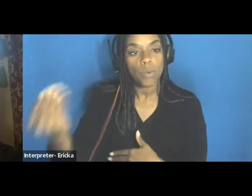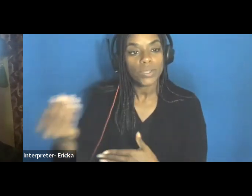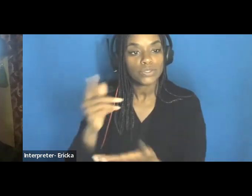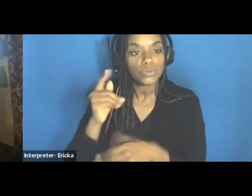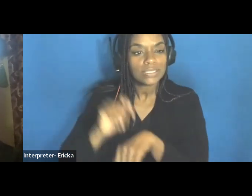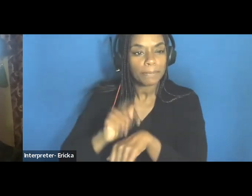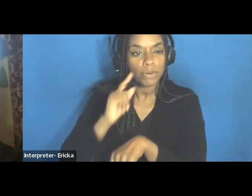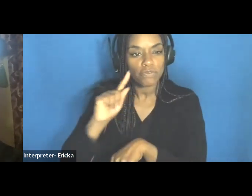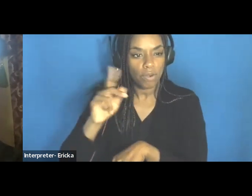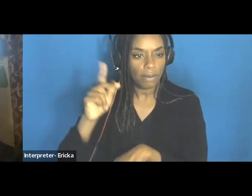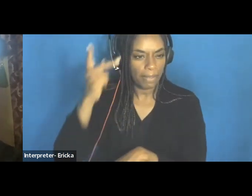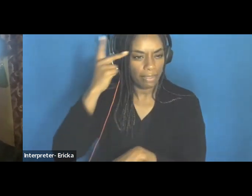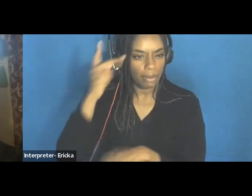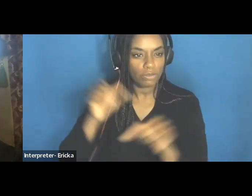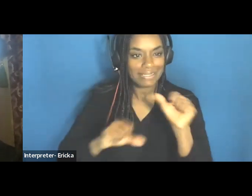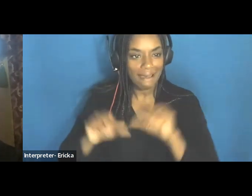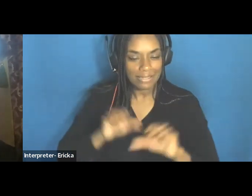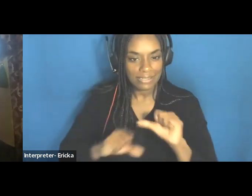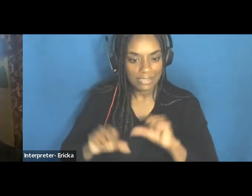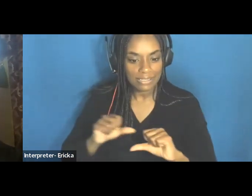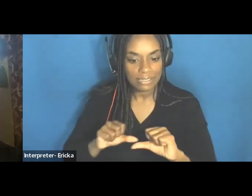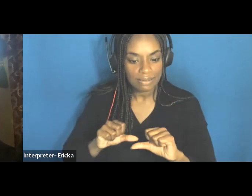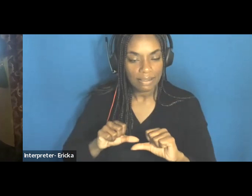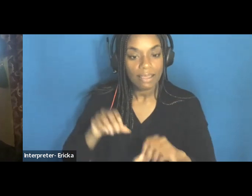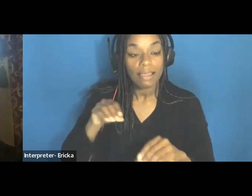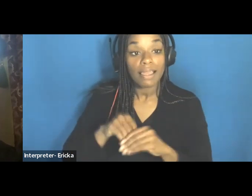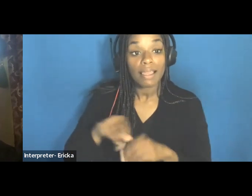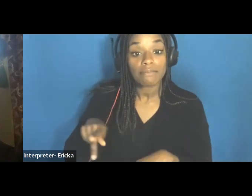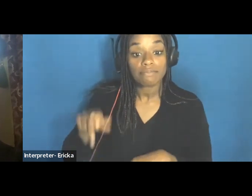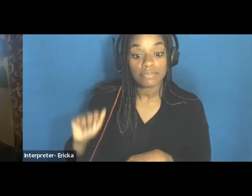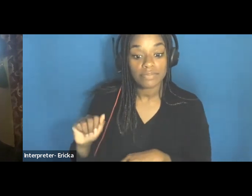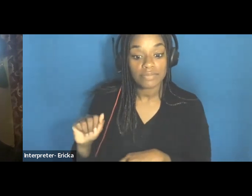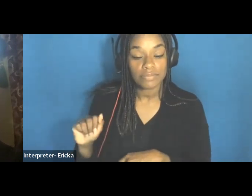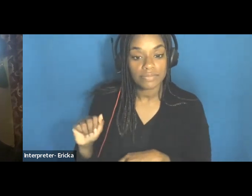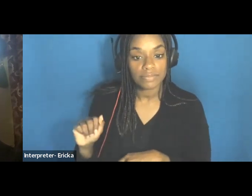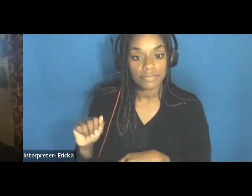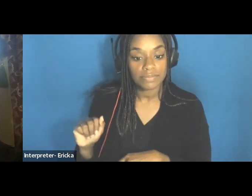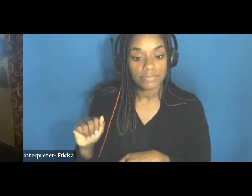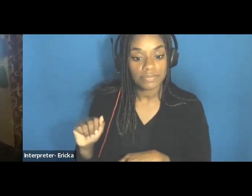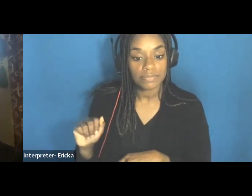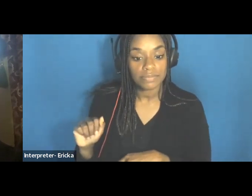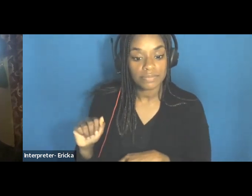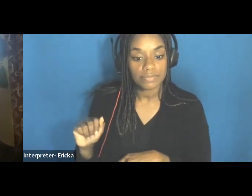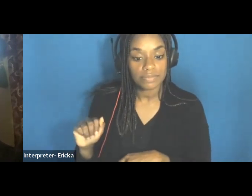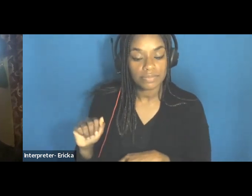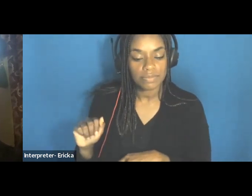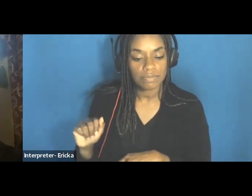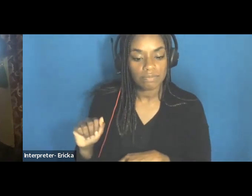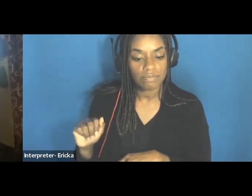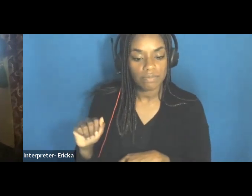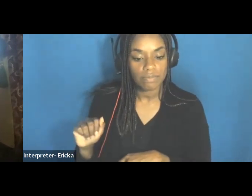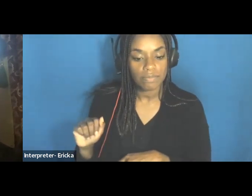science in Philadelphia and throughout Pennsylvania, and nationally